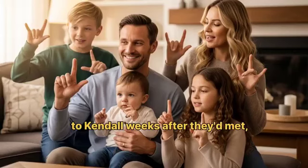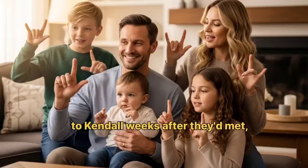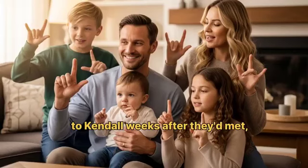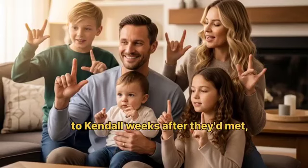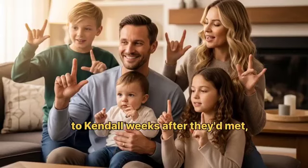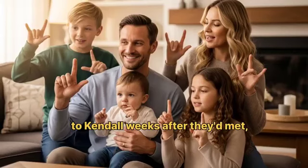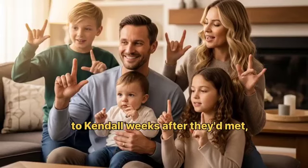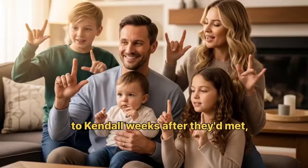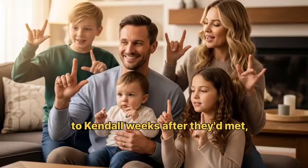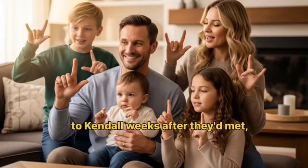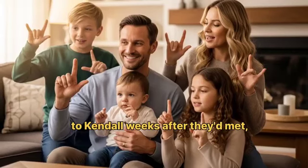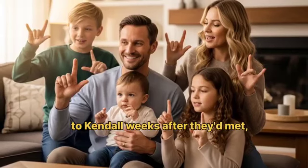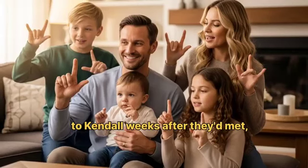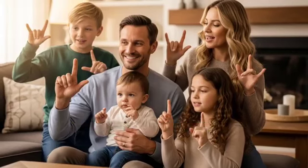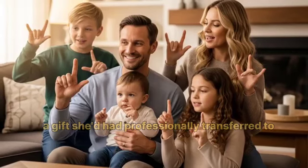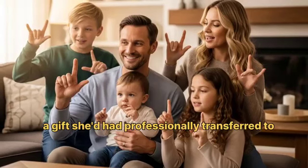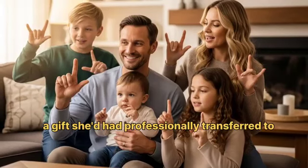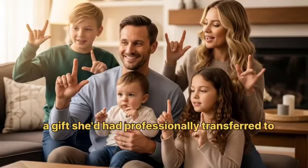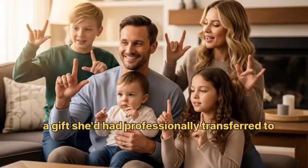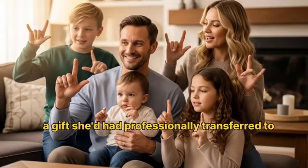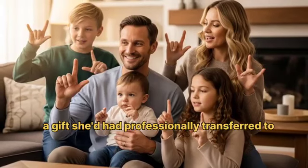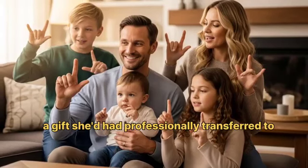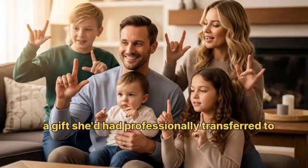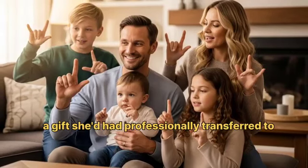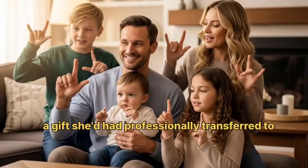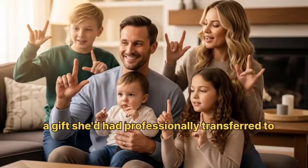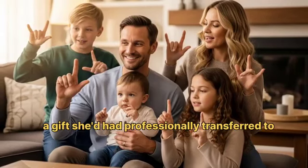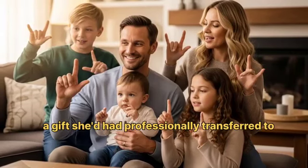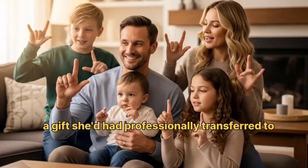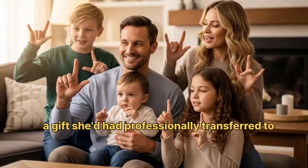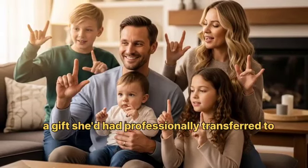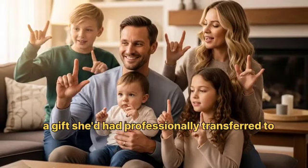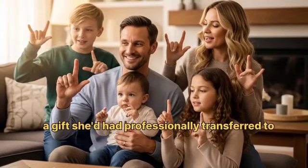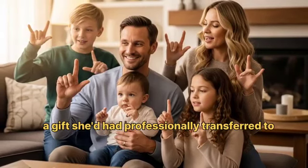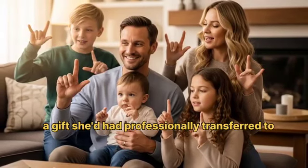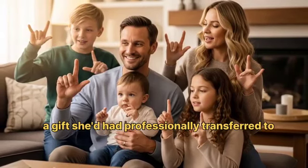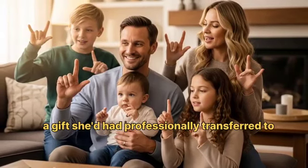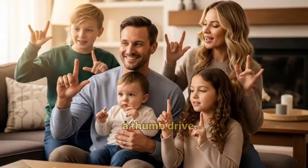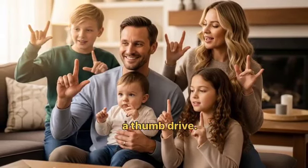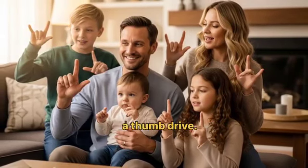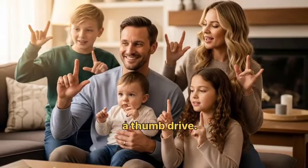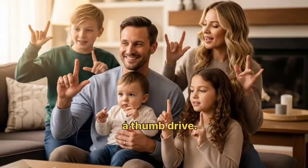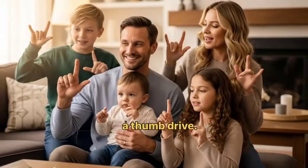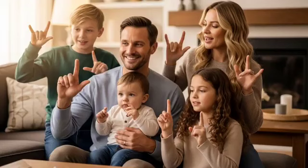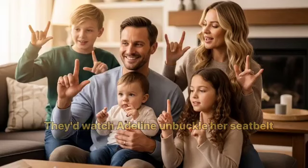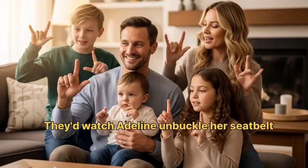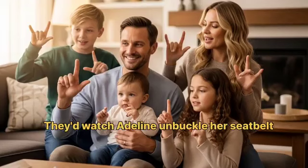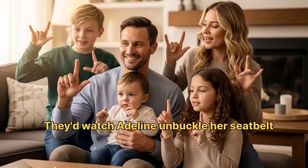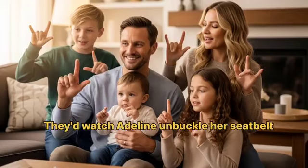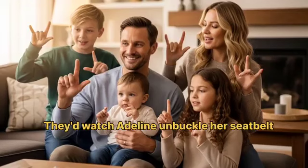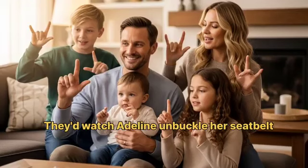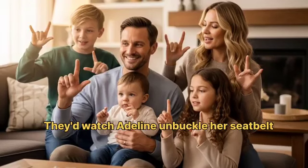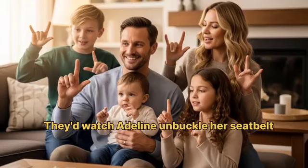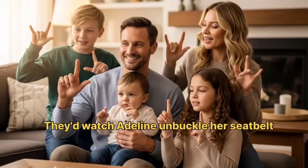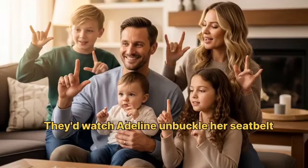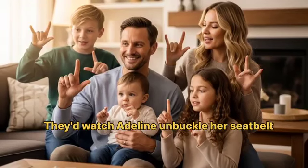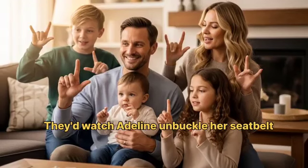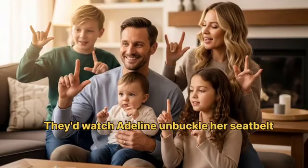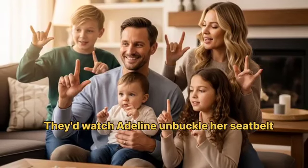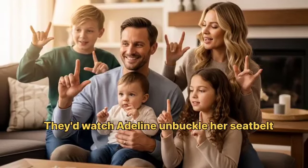Kendall weeks after they'd met, a gift she'd had professionally transferred to a thumb drive. They'd watch Adeline unbuckle her seatbelt